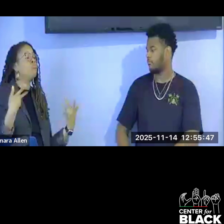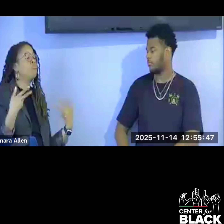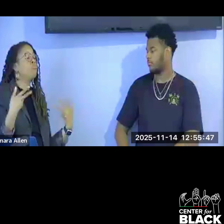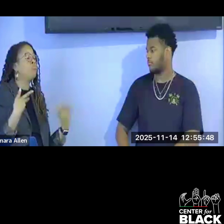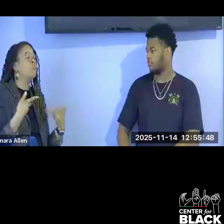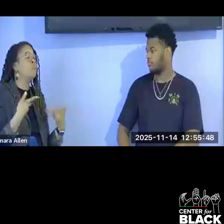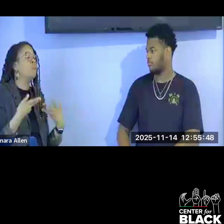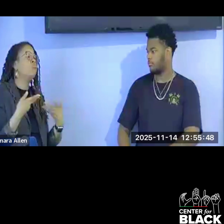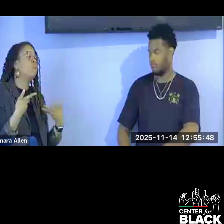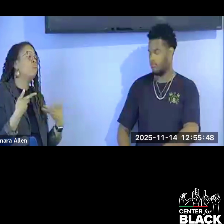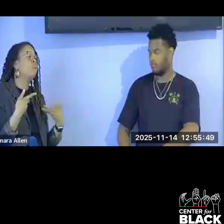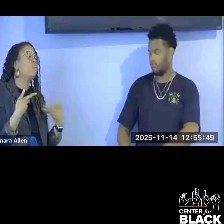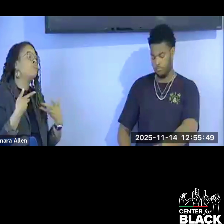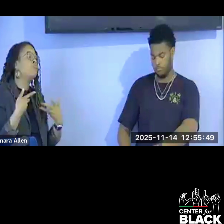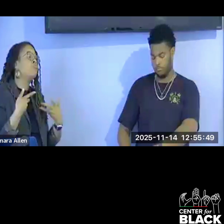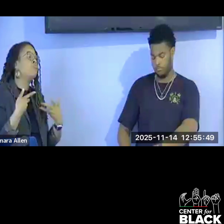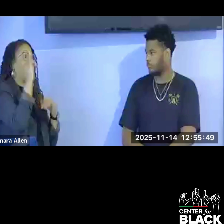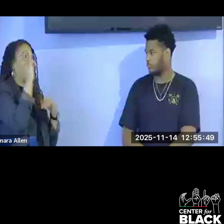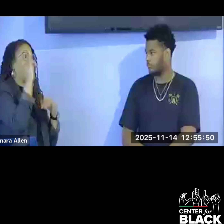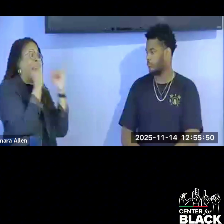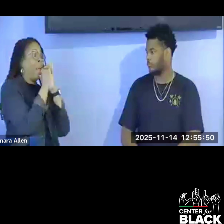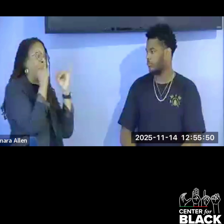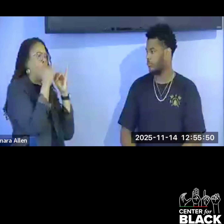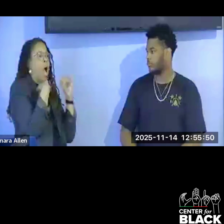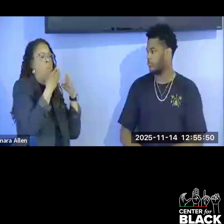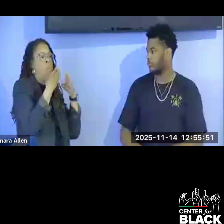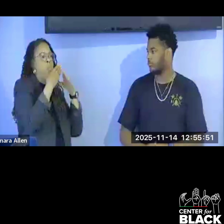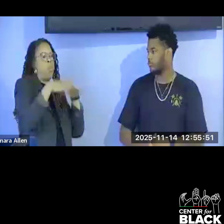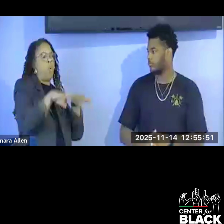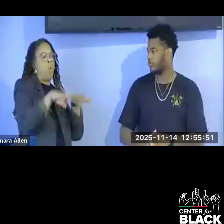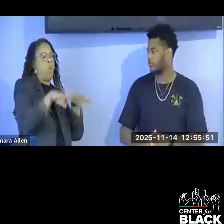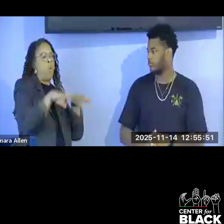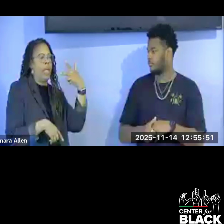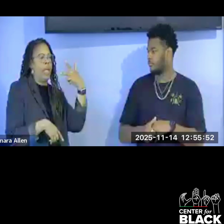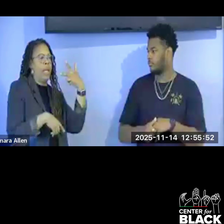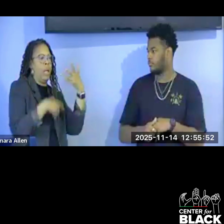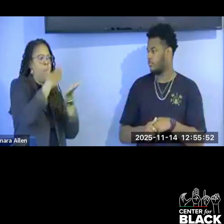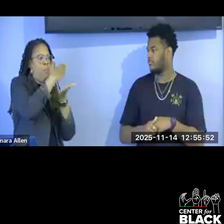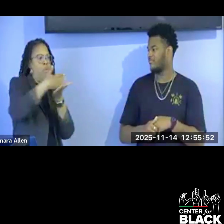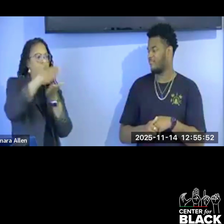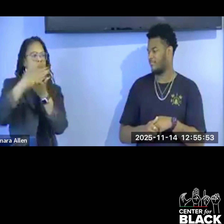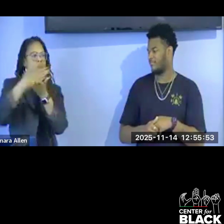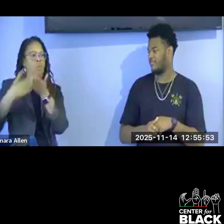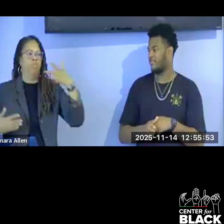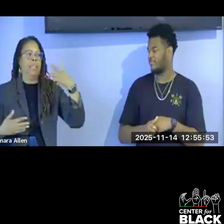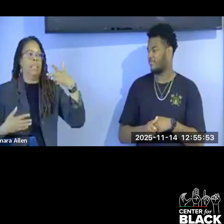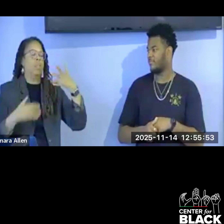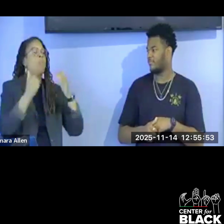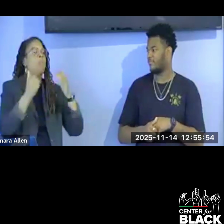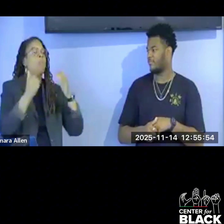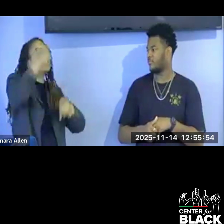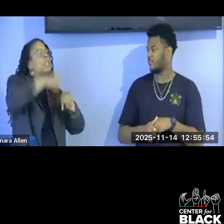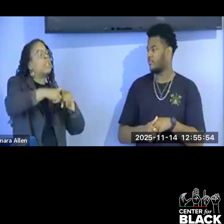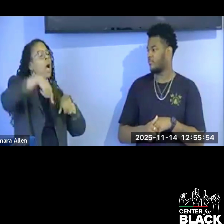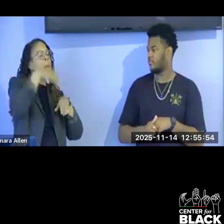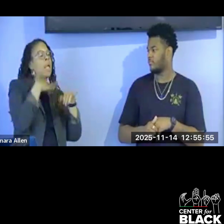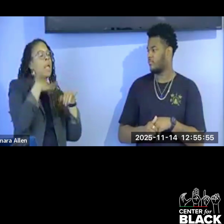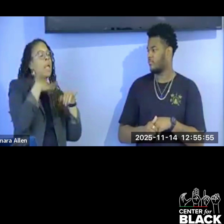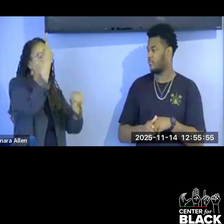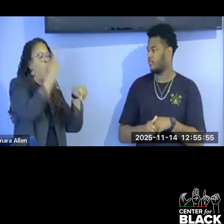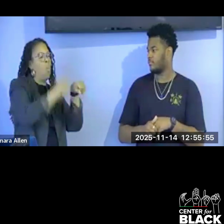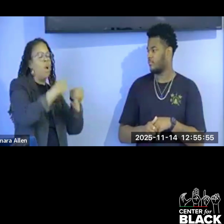based on the set of questions that I had, we just had a conversation. right? And it was just a easy